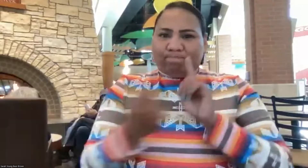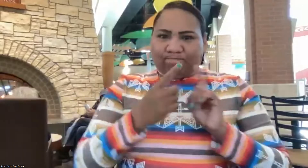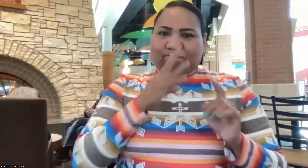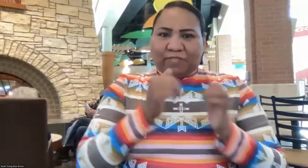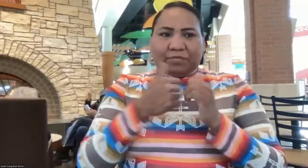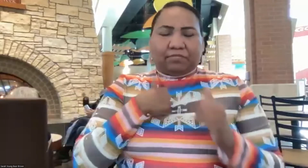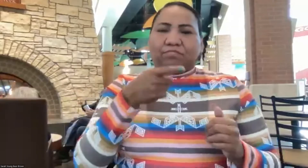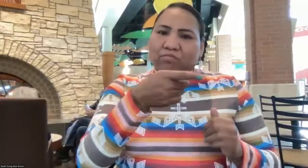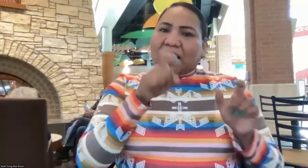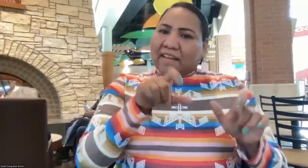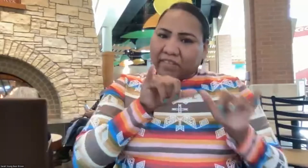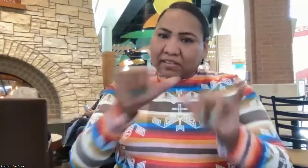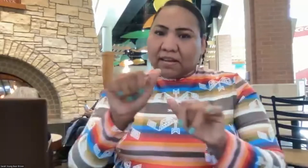I was doing and engaging in,